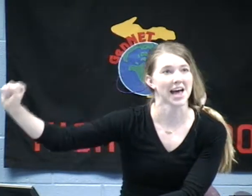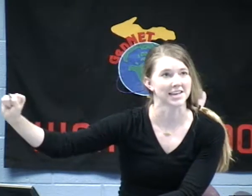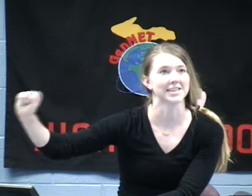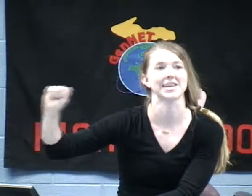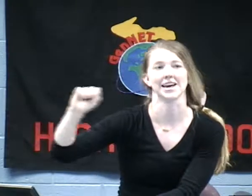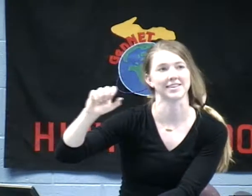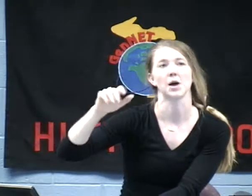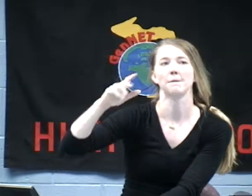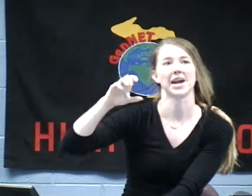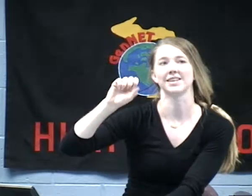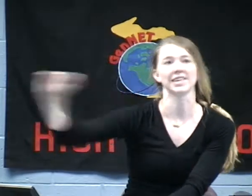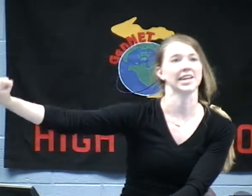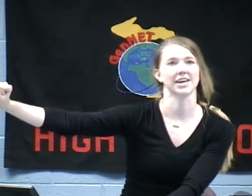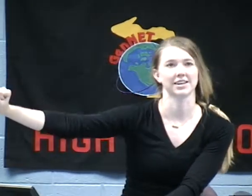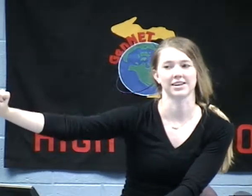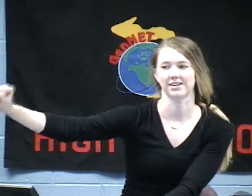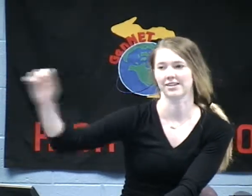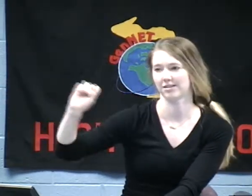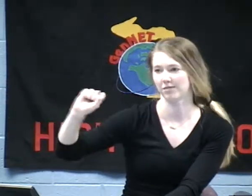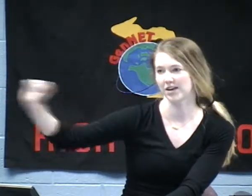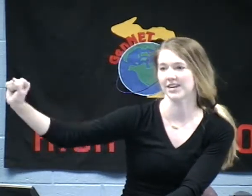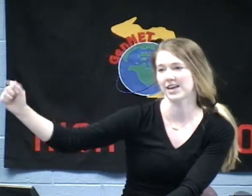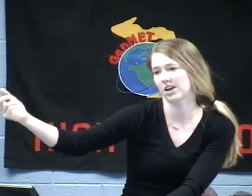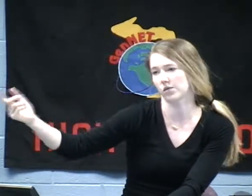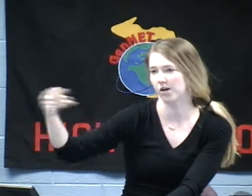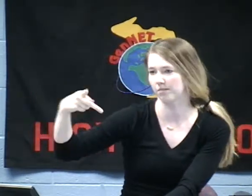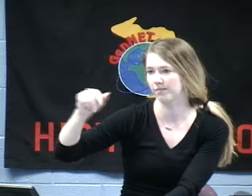PASS, yes. But I slid it because it's not the end of the word.